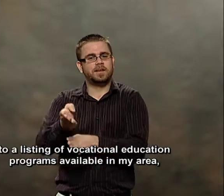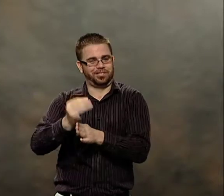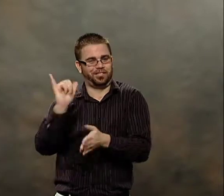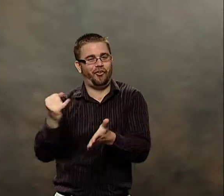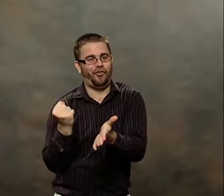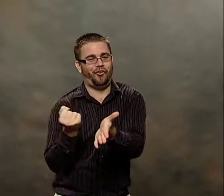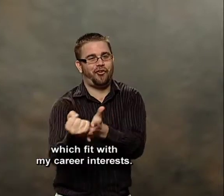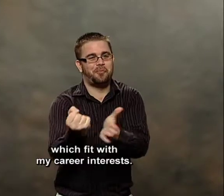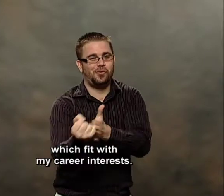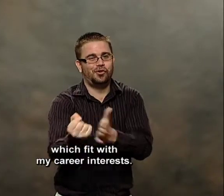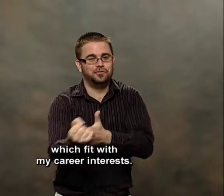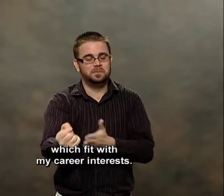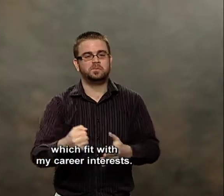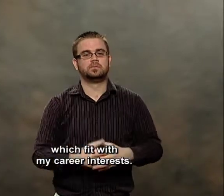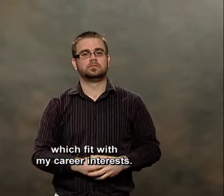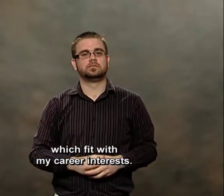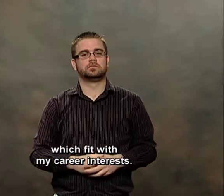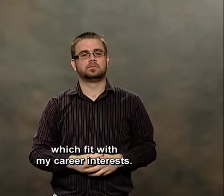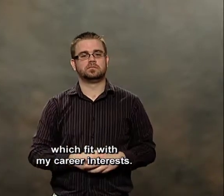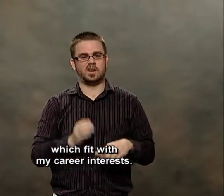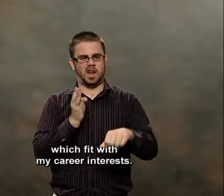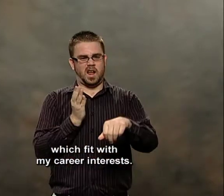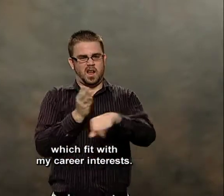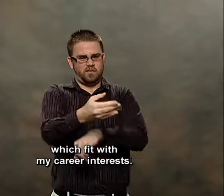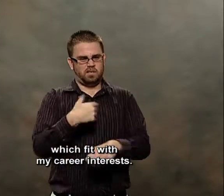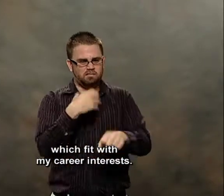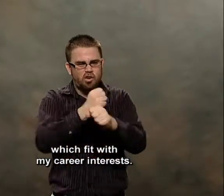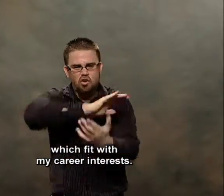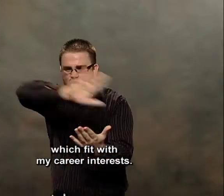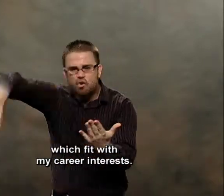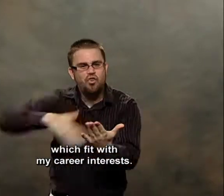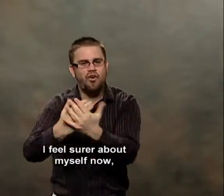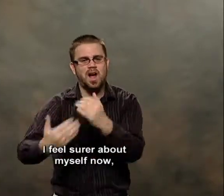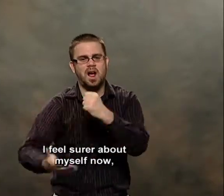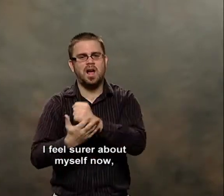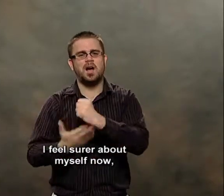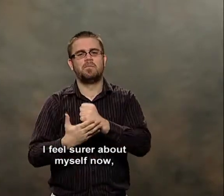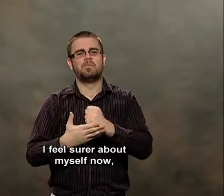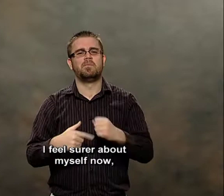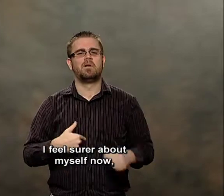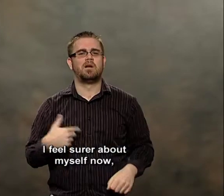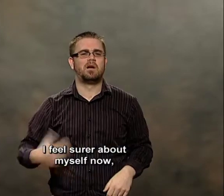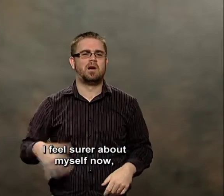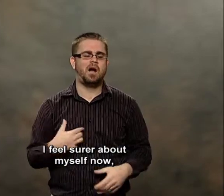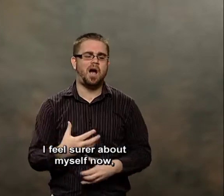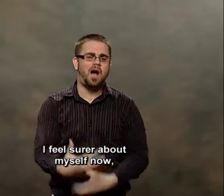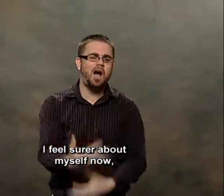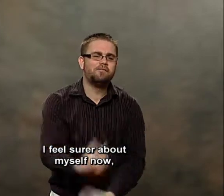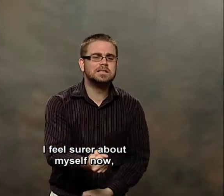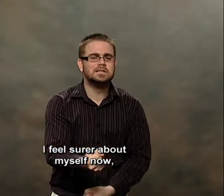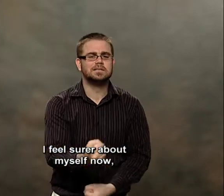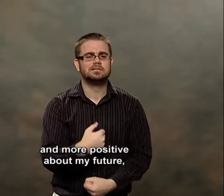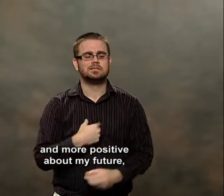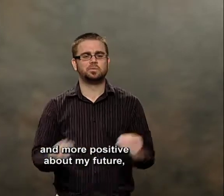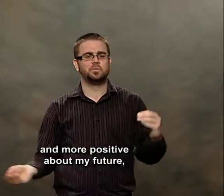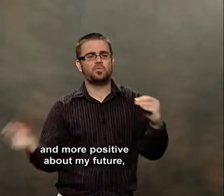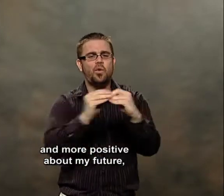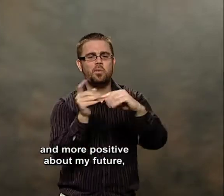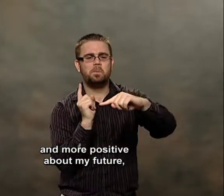area which fit my career interests. I feel sure about myself now and more positive about